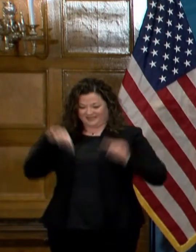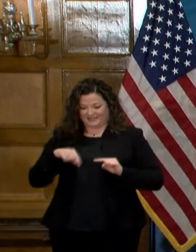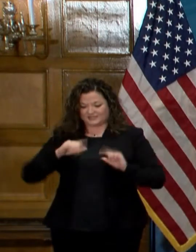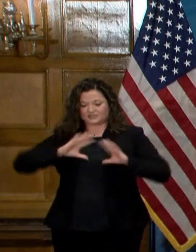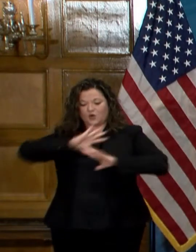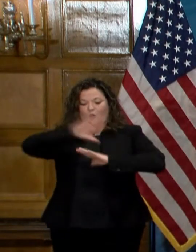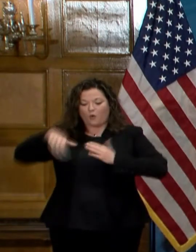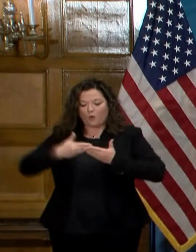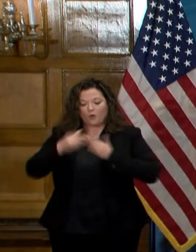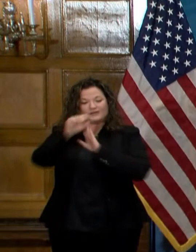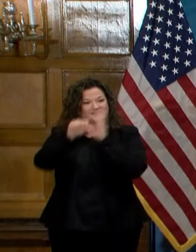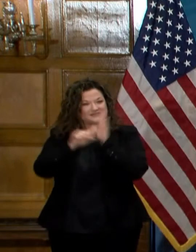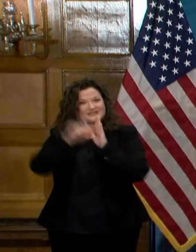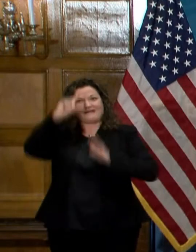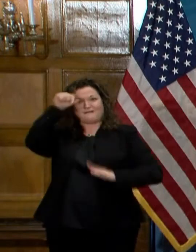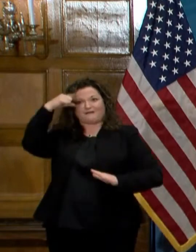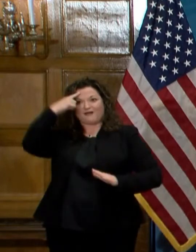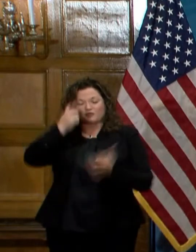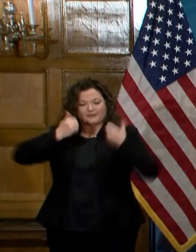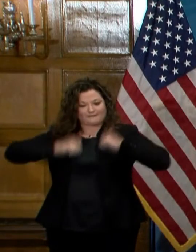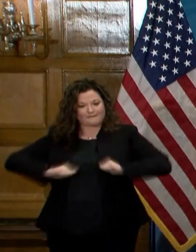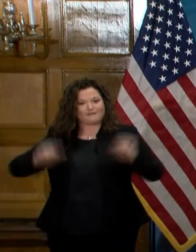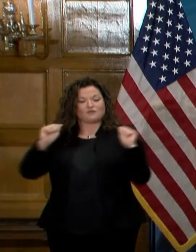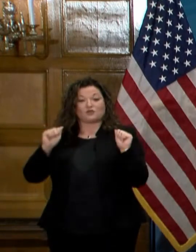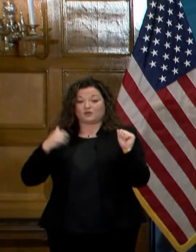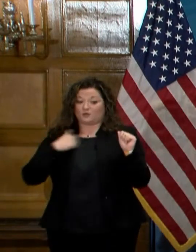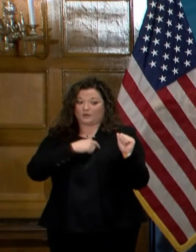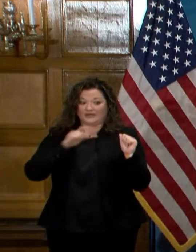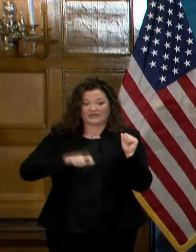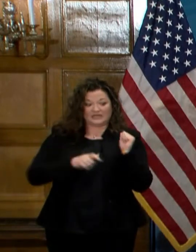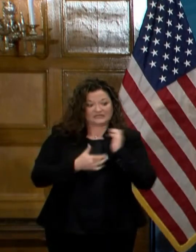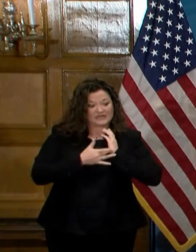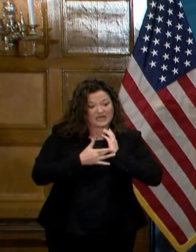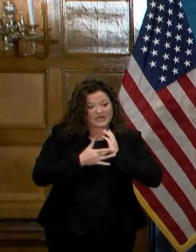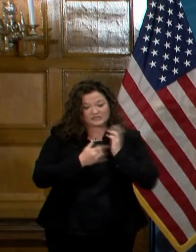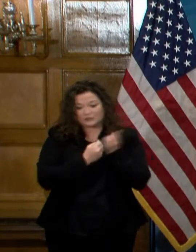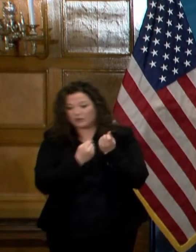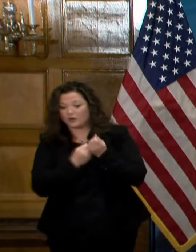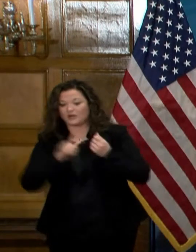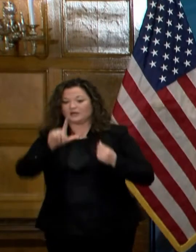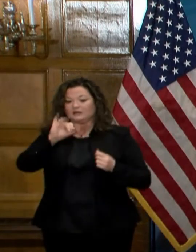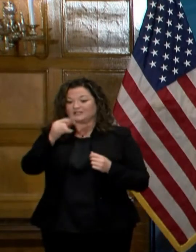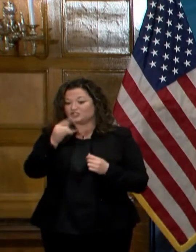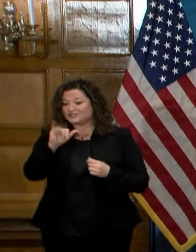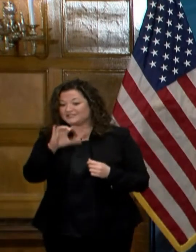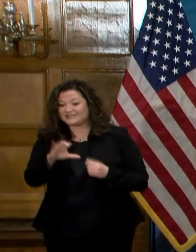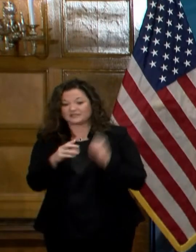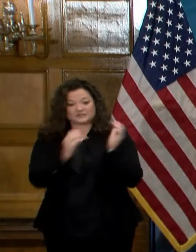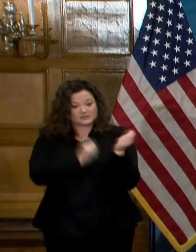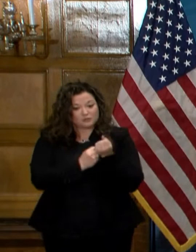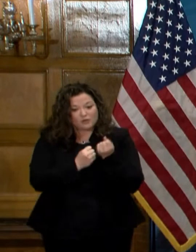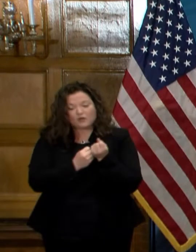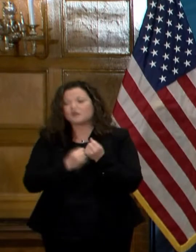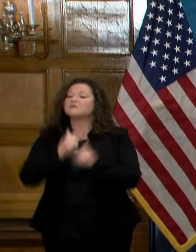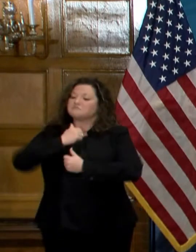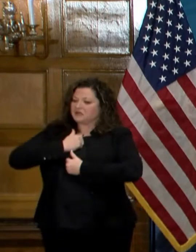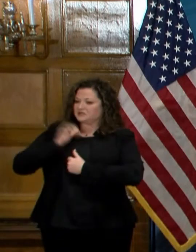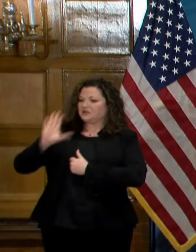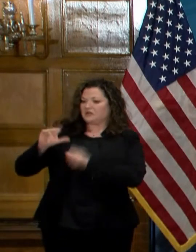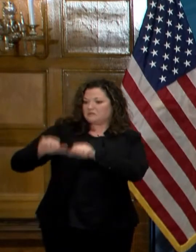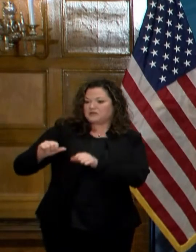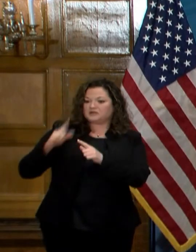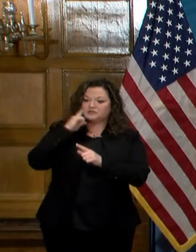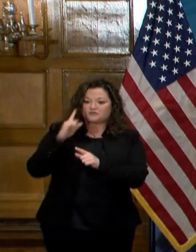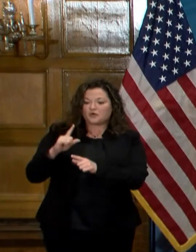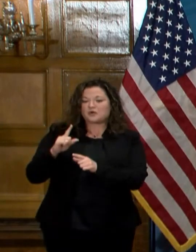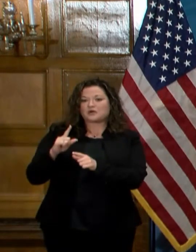government effort. And whenever we need the logistics support, the technical support, the planning capabilities of the military, we're